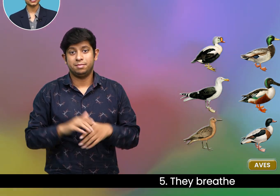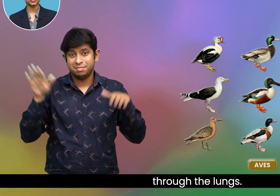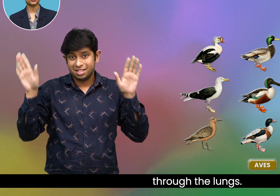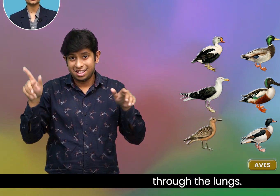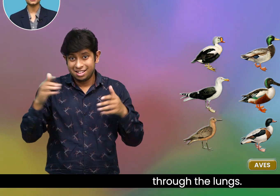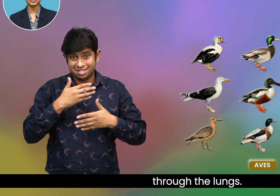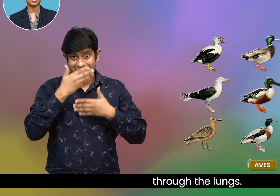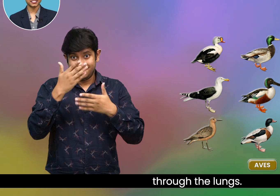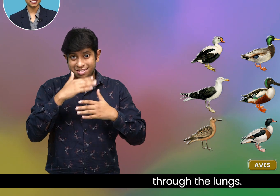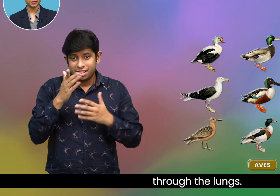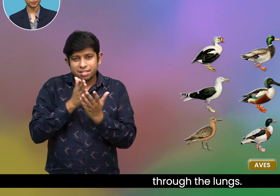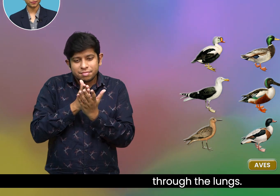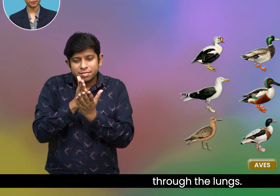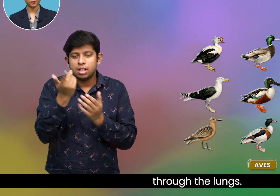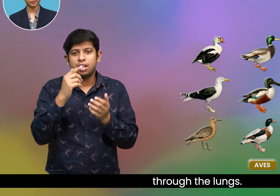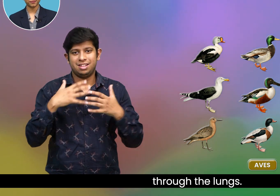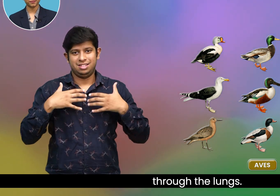They breathe through the lungs.